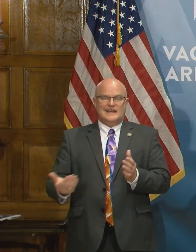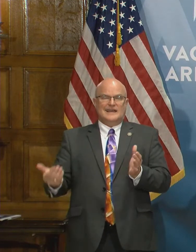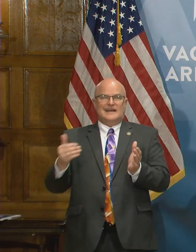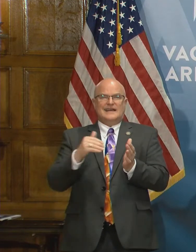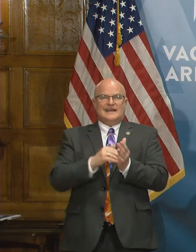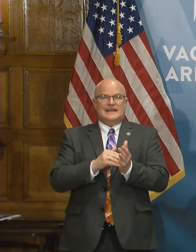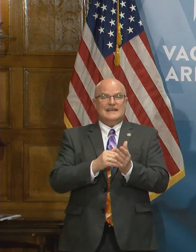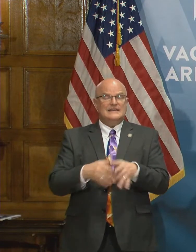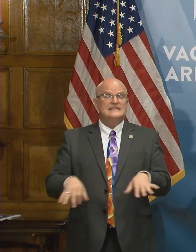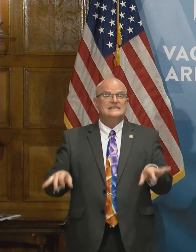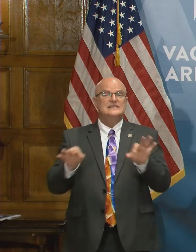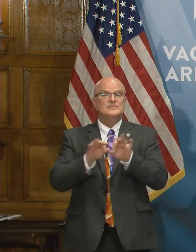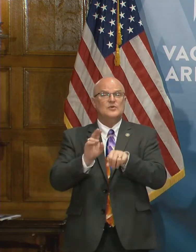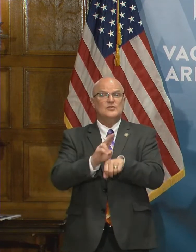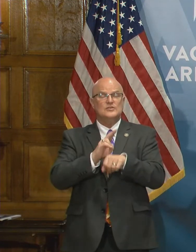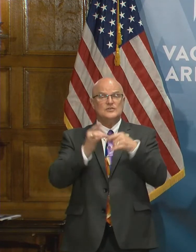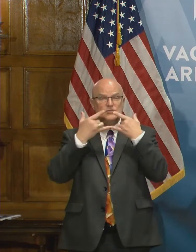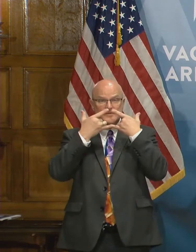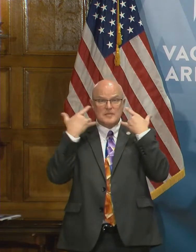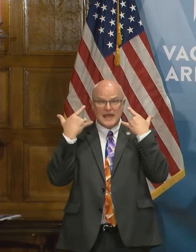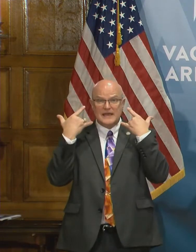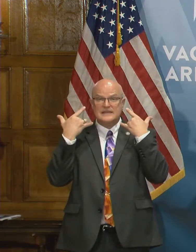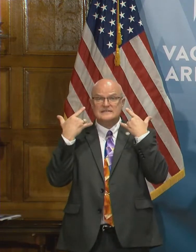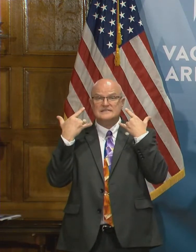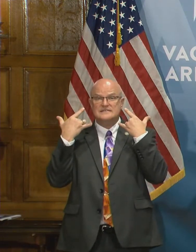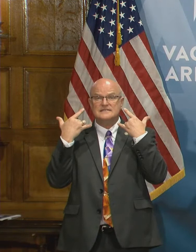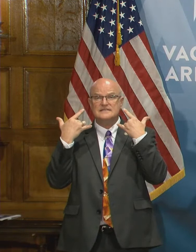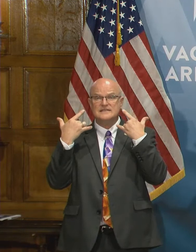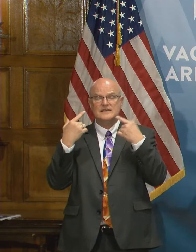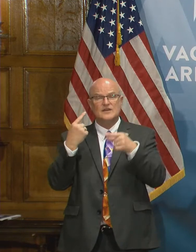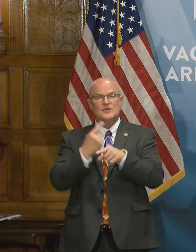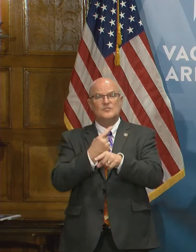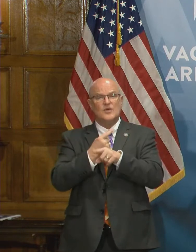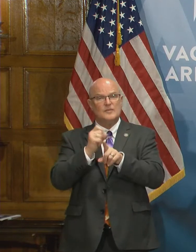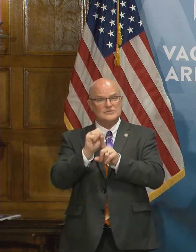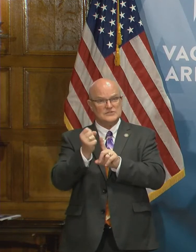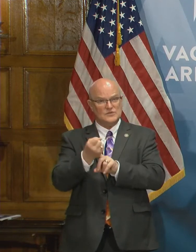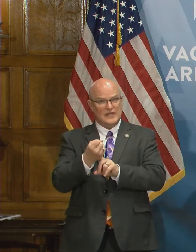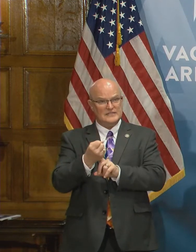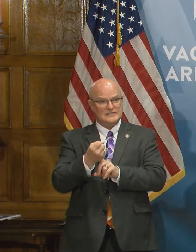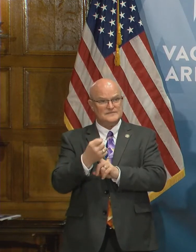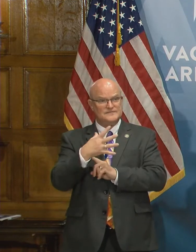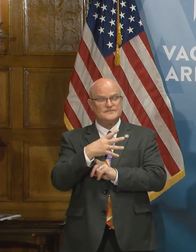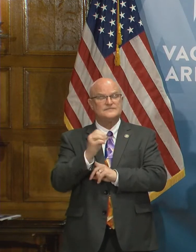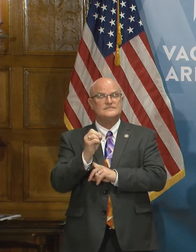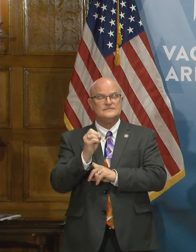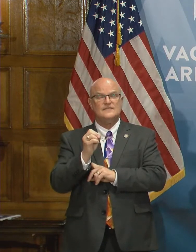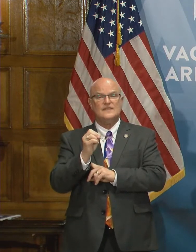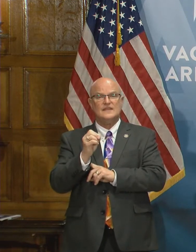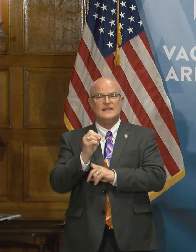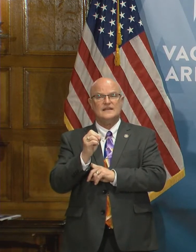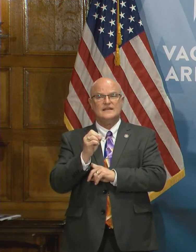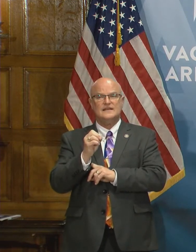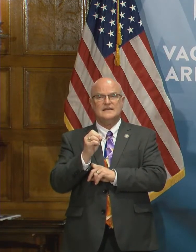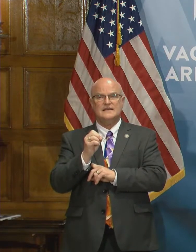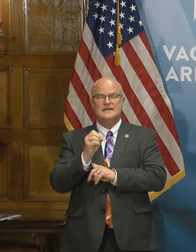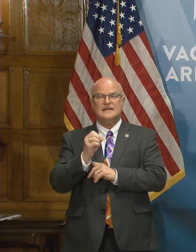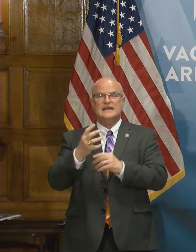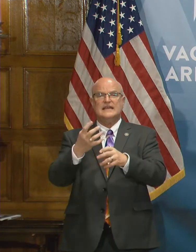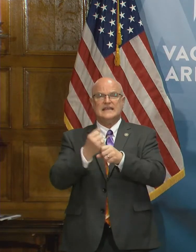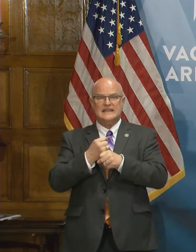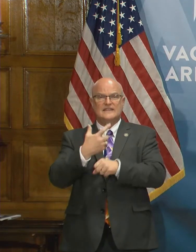Again, it's important to use your mask in the proper situations and to obtain